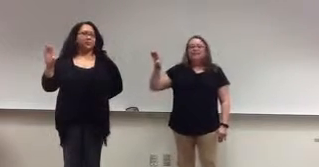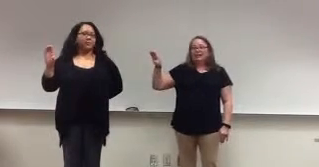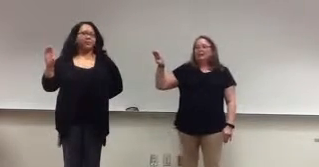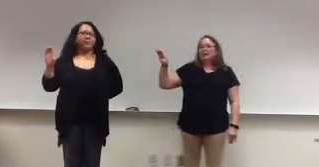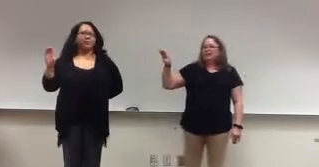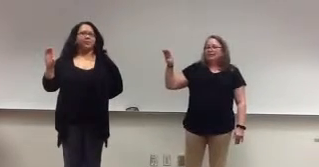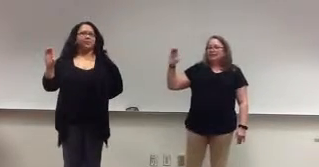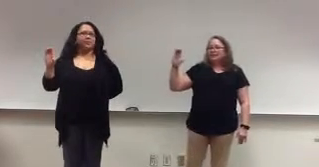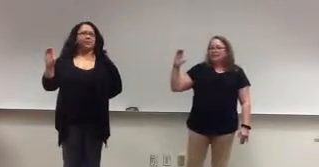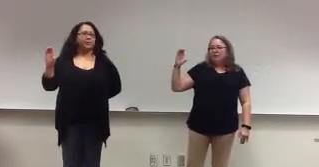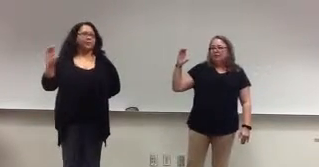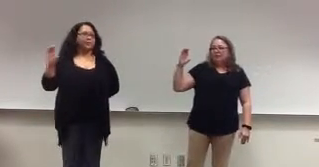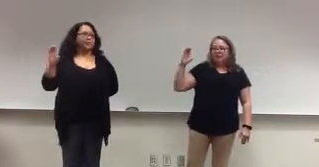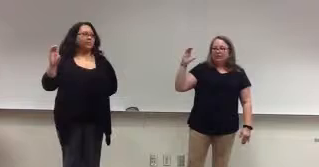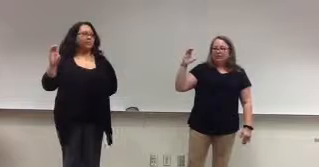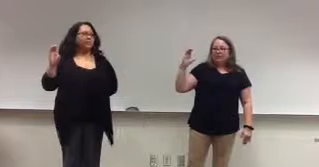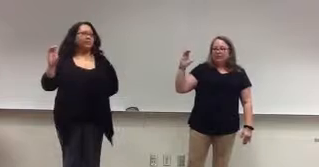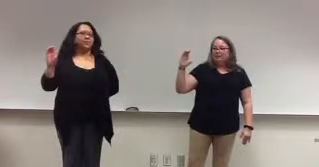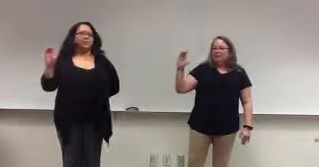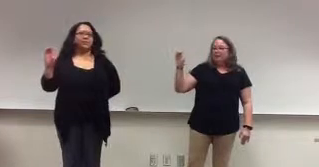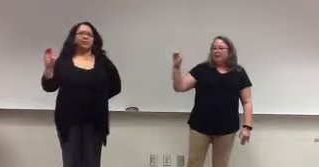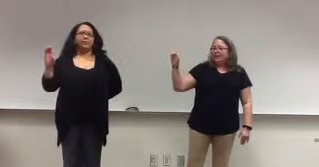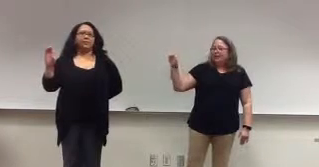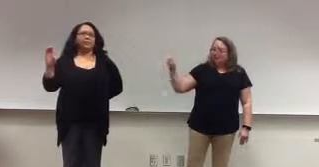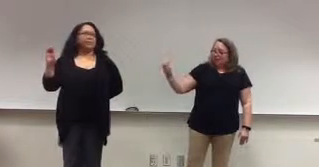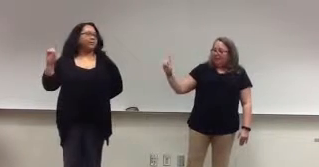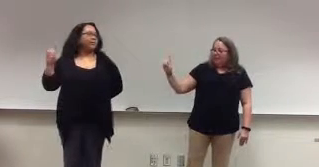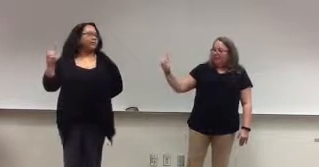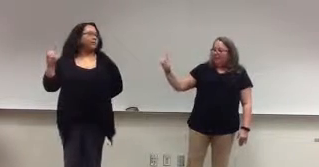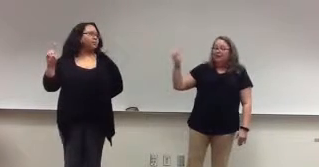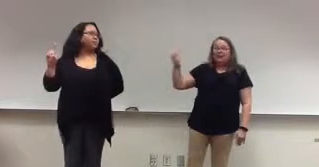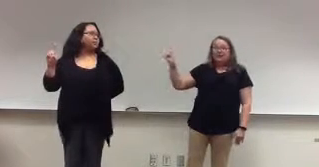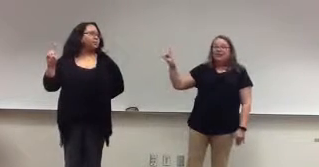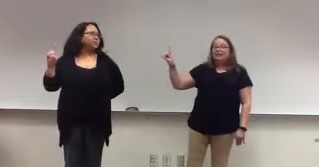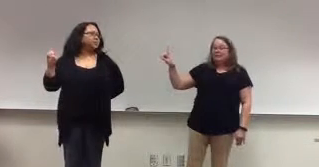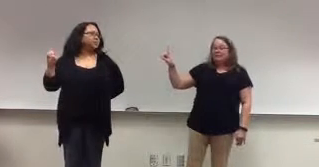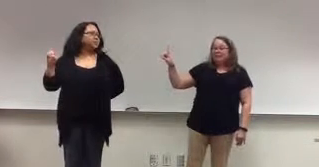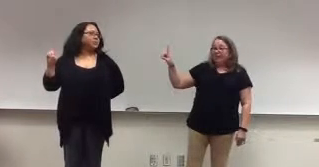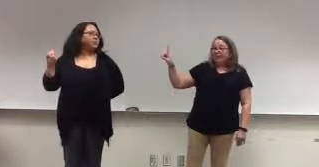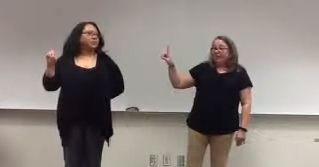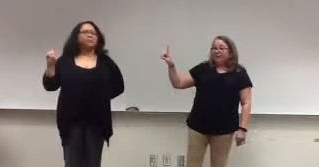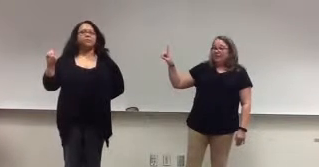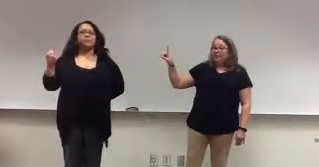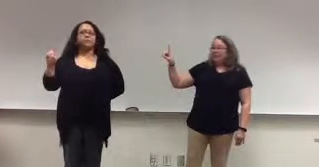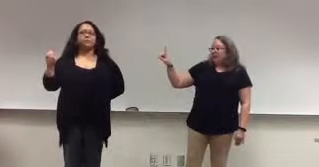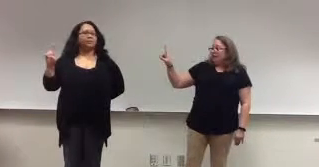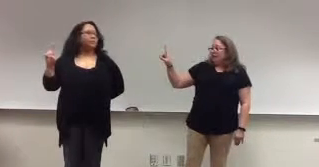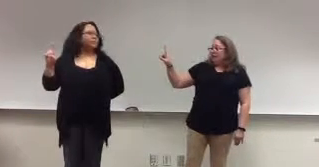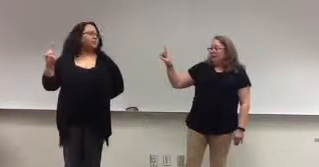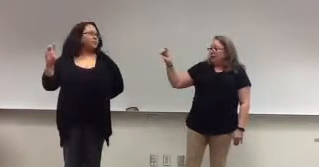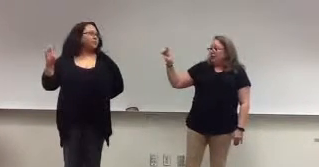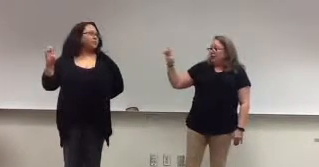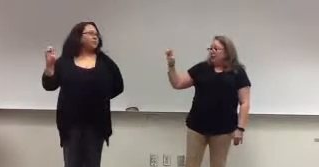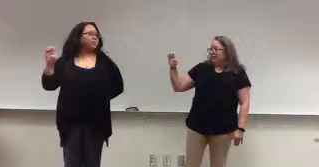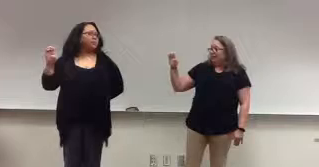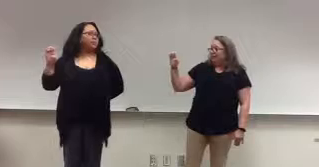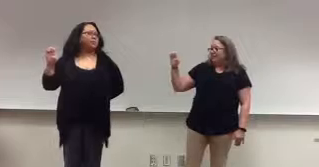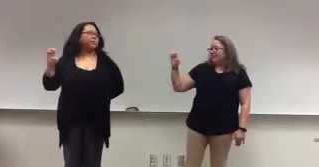like a C. So that one's pretty easy to do. C. The letter D looks like a D, right? The letter E, I